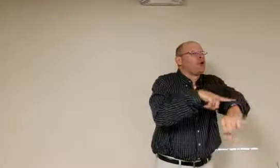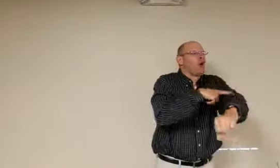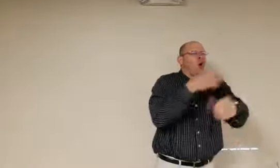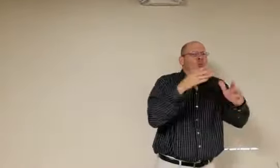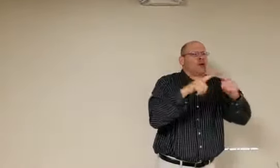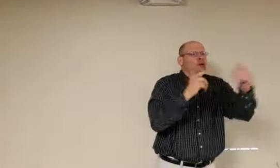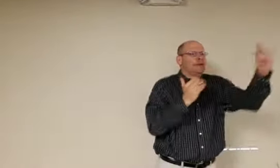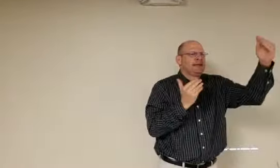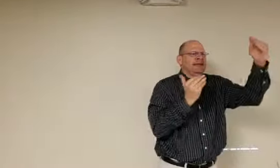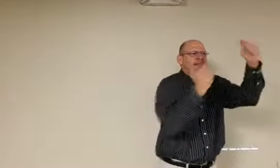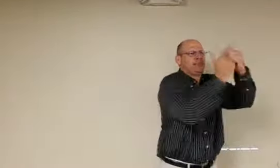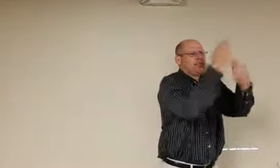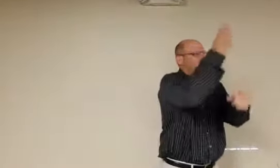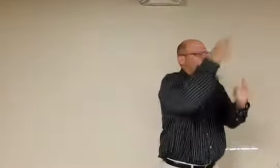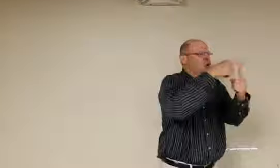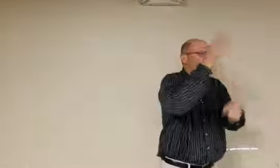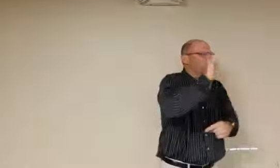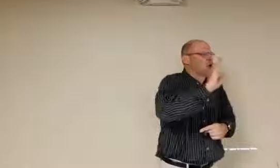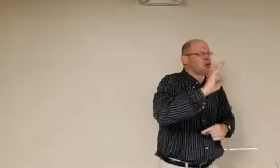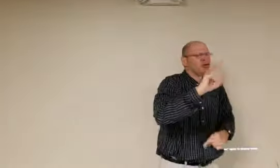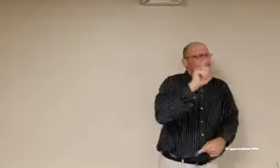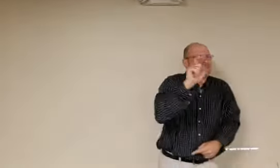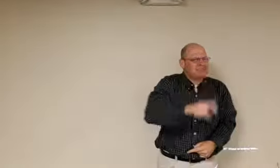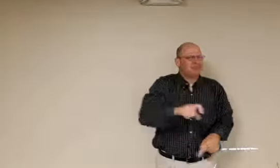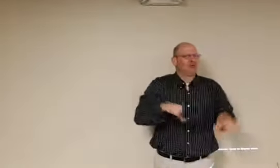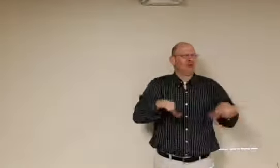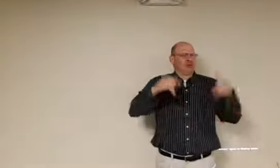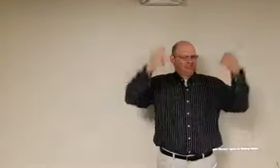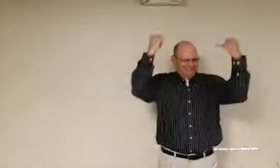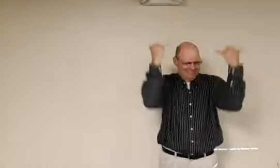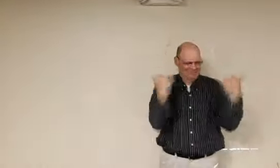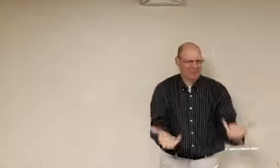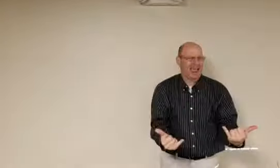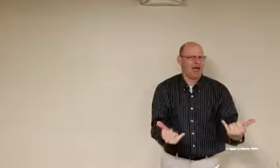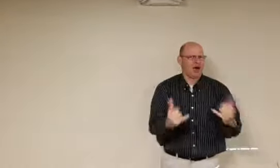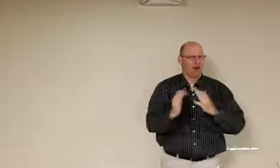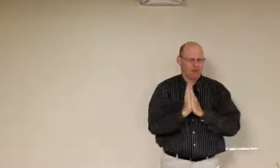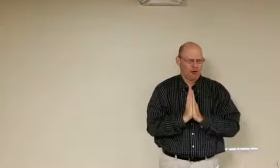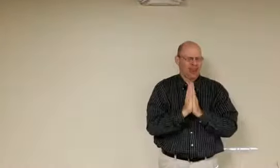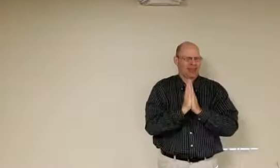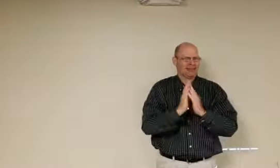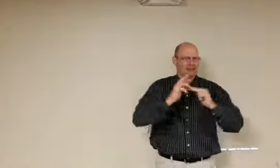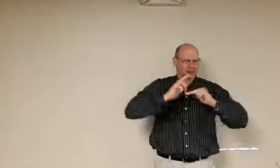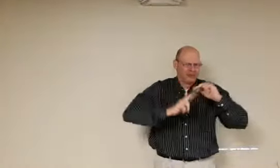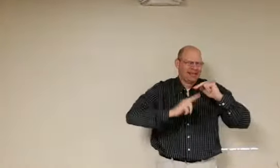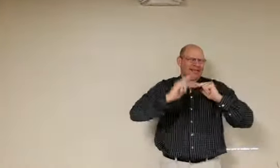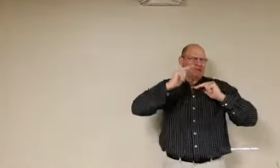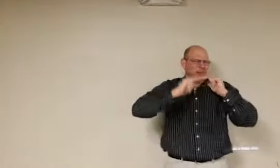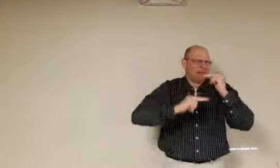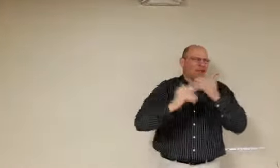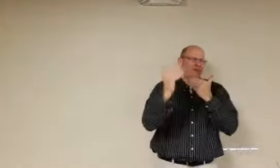pray now. You need to pray a long time so you arrive close when you really need